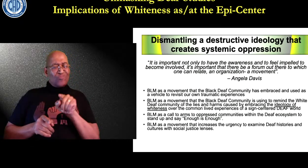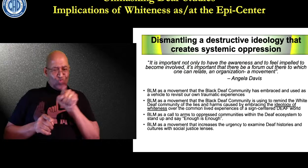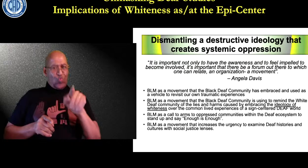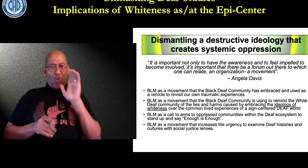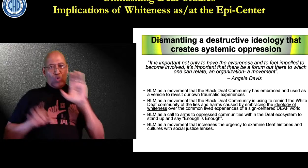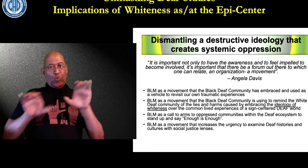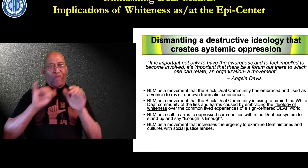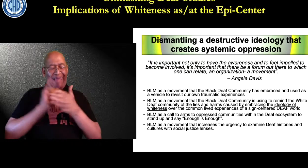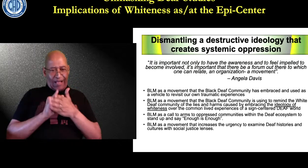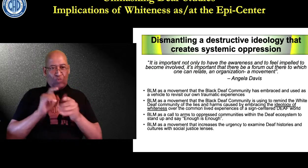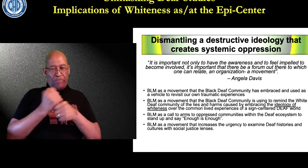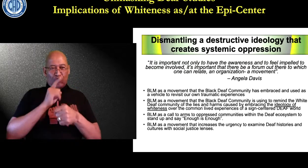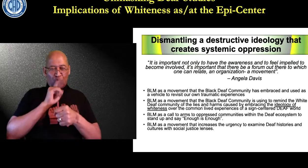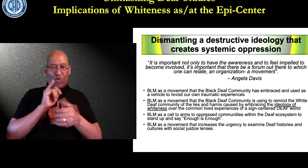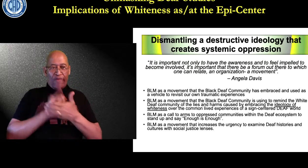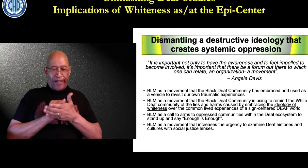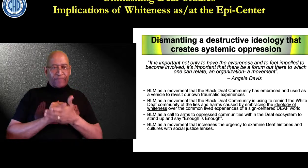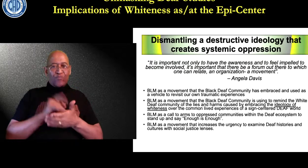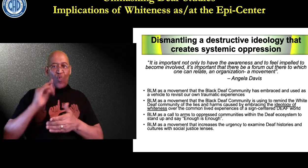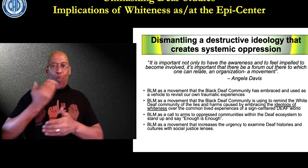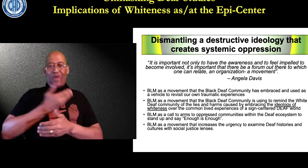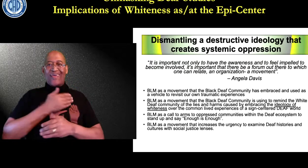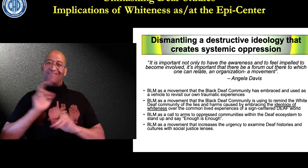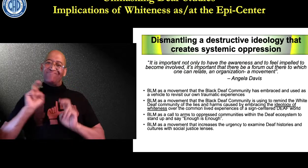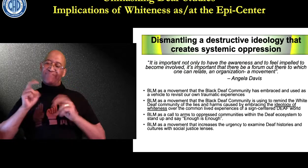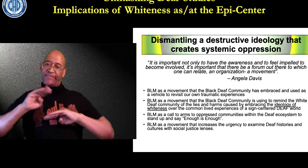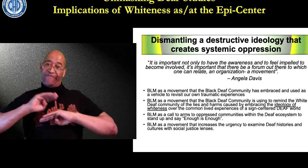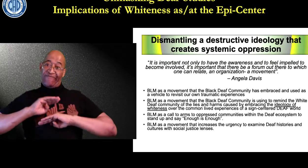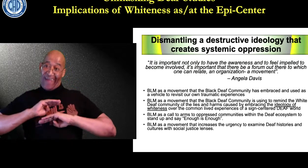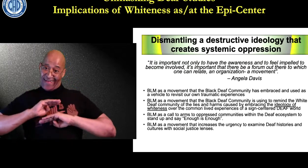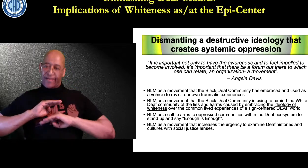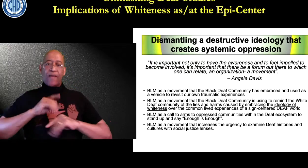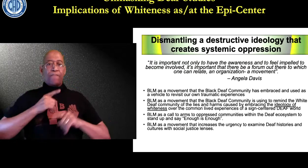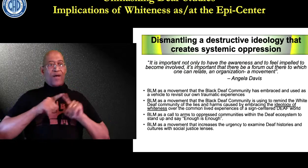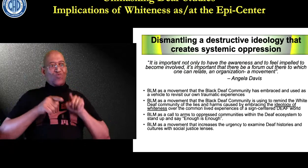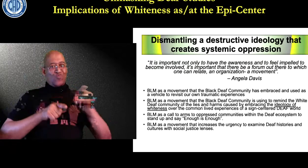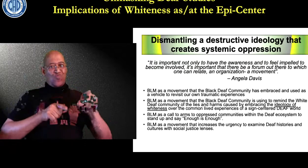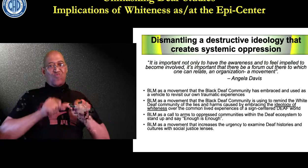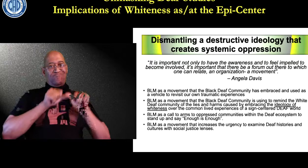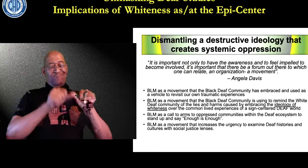And that's not how we're freed from that. It's still oppression.